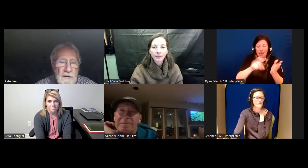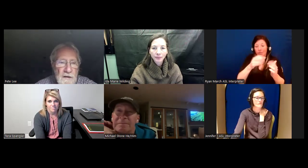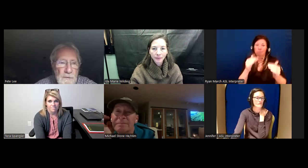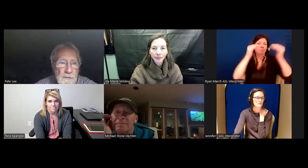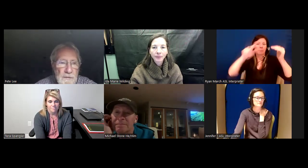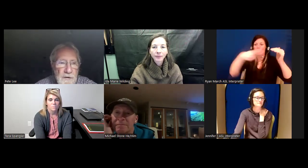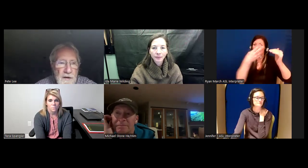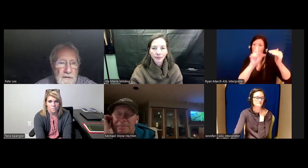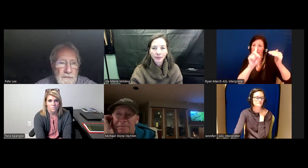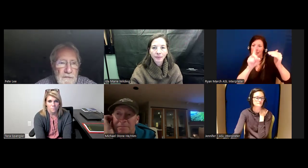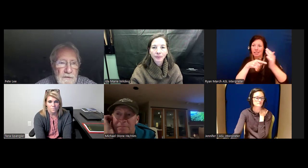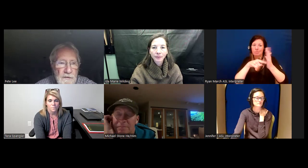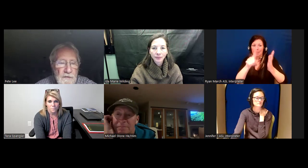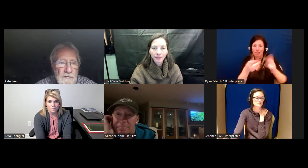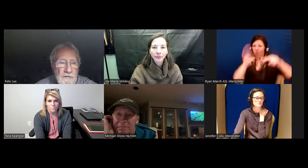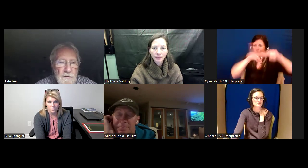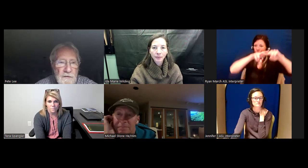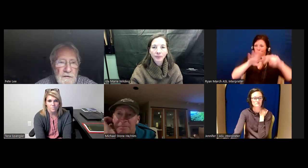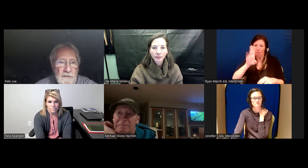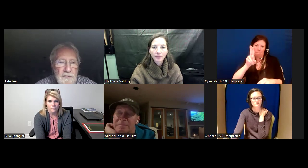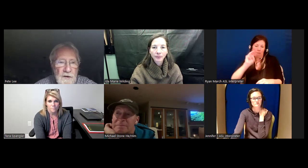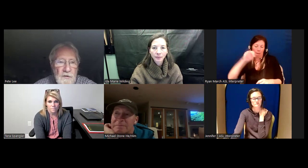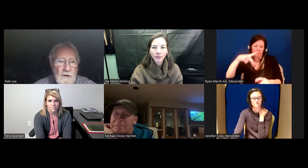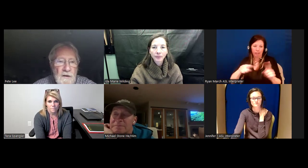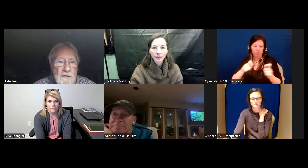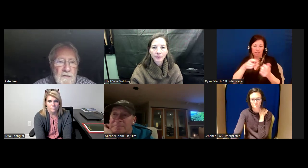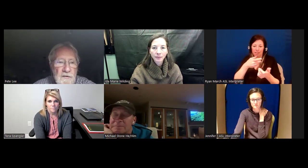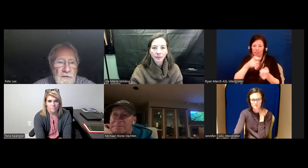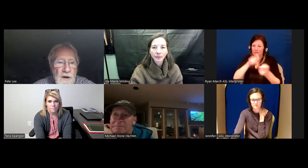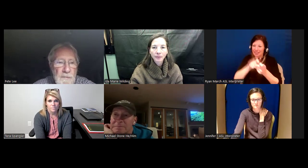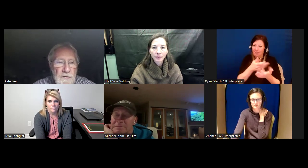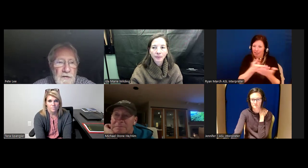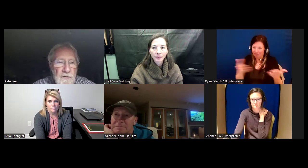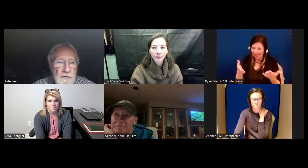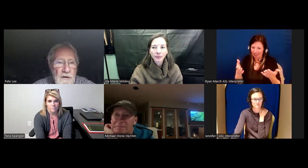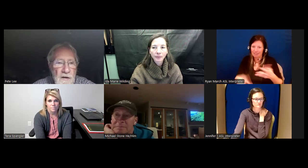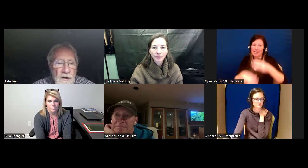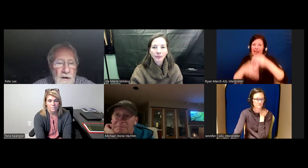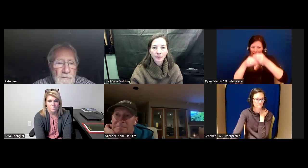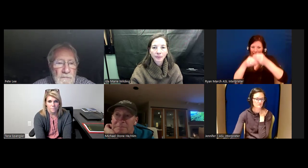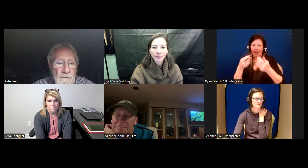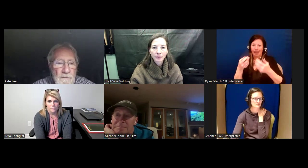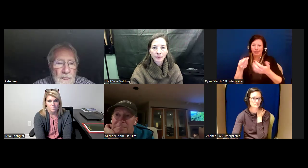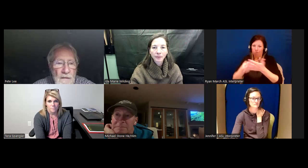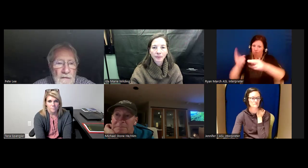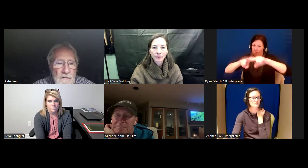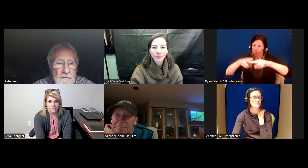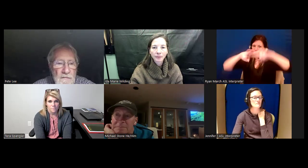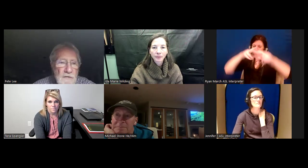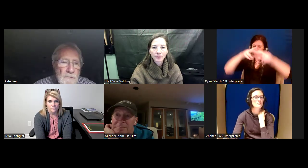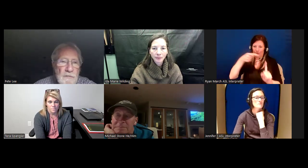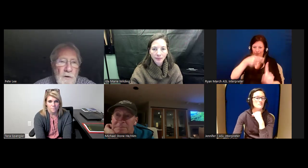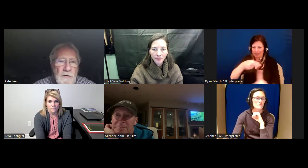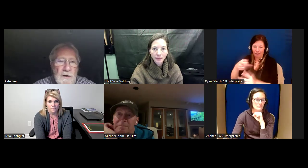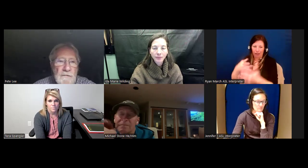PhD, you get a bump in pay. There are certain things that trigger additional compensation. Um,